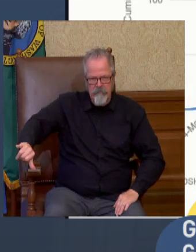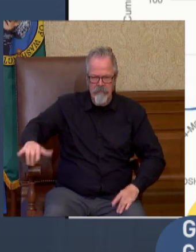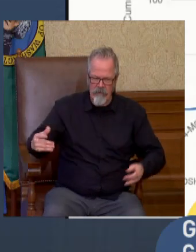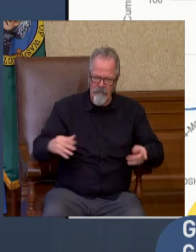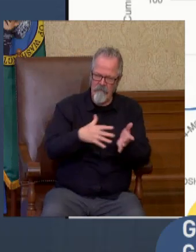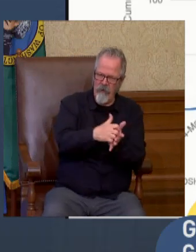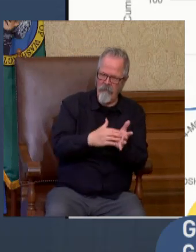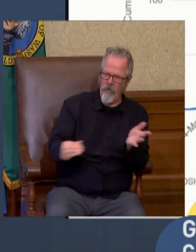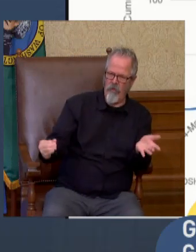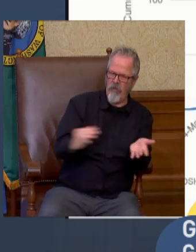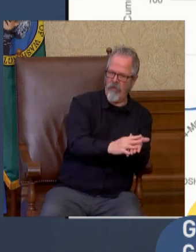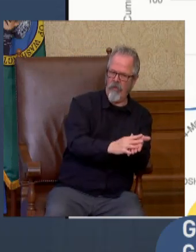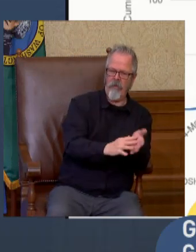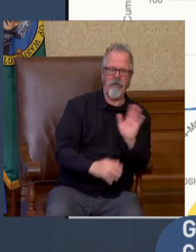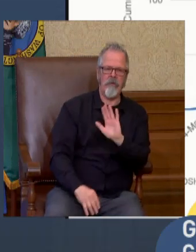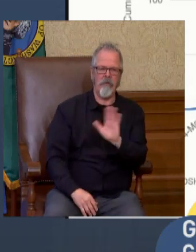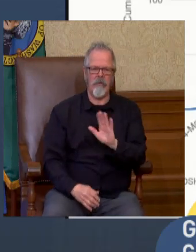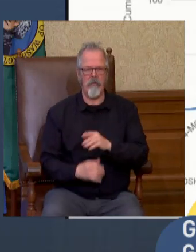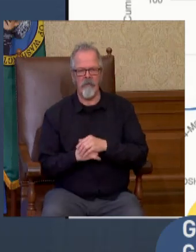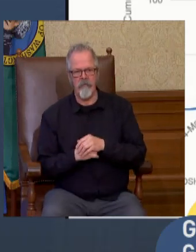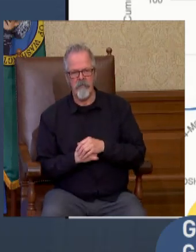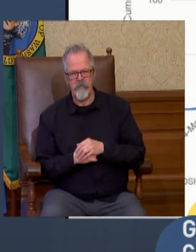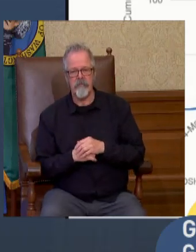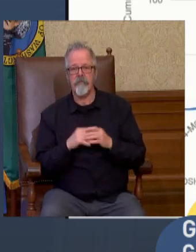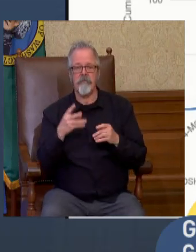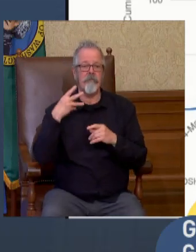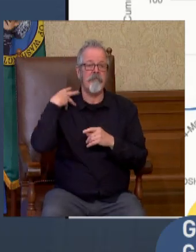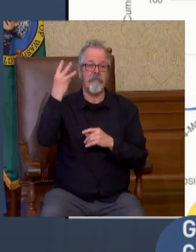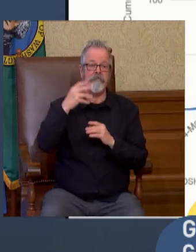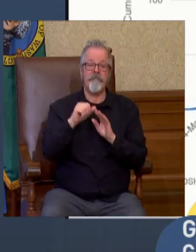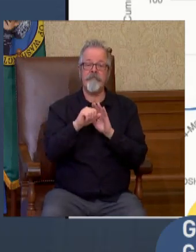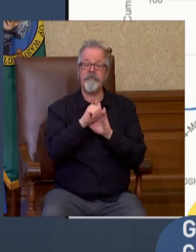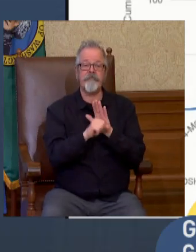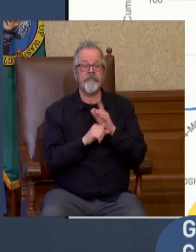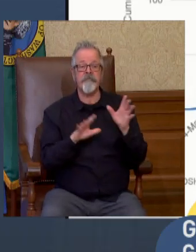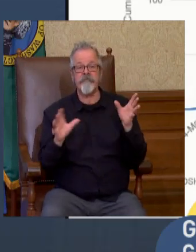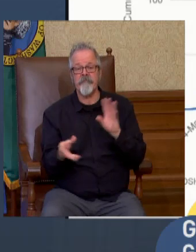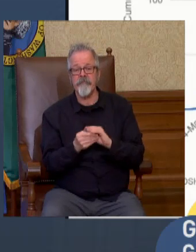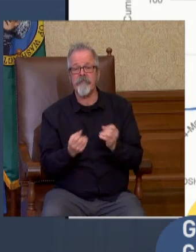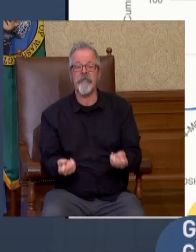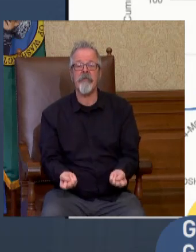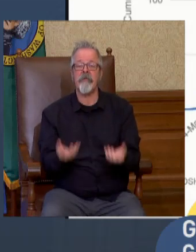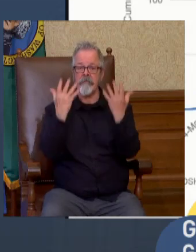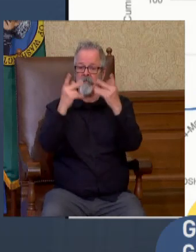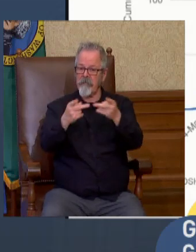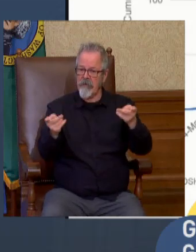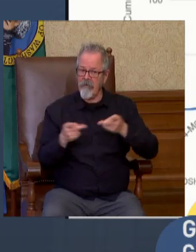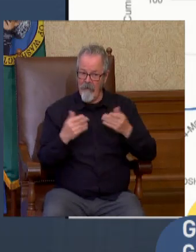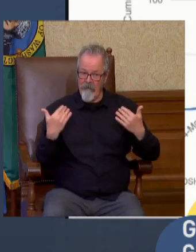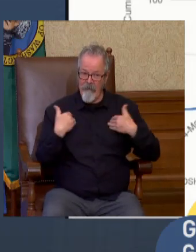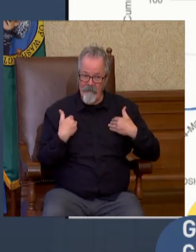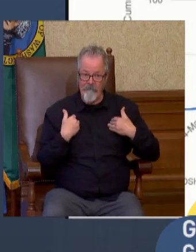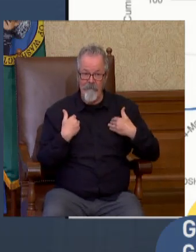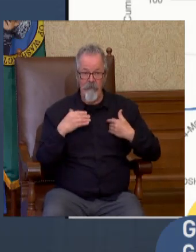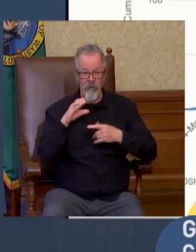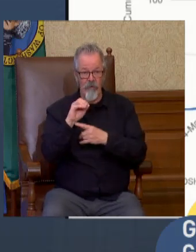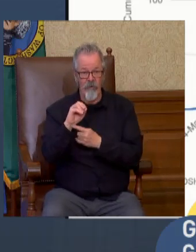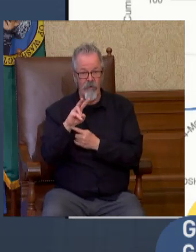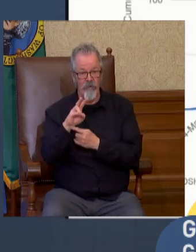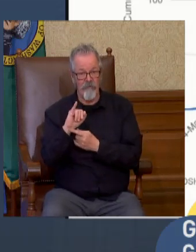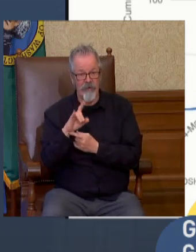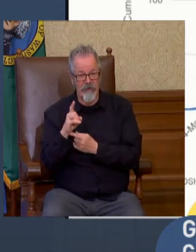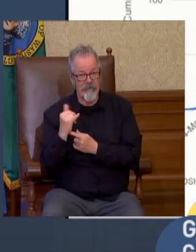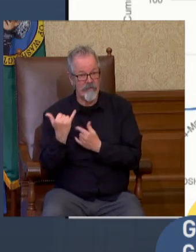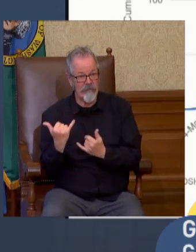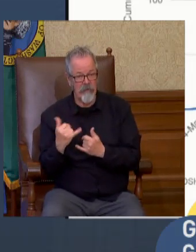have confirmed COVID-19, and that's why we were particularly vectoring in to make sure we do everything humanly possible for these folks